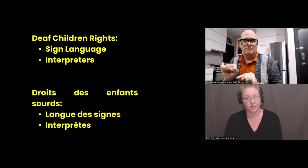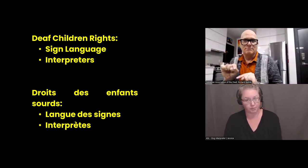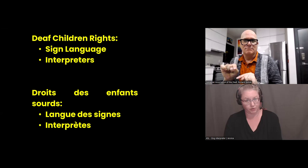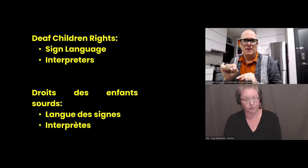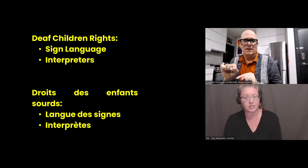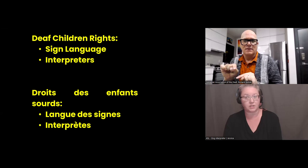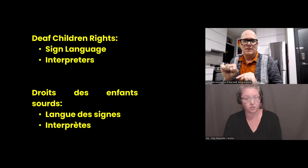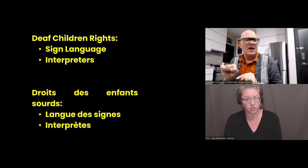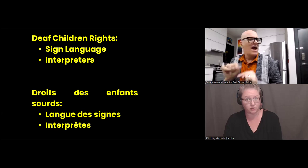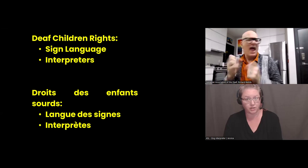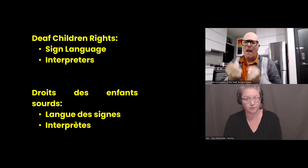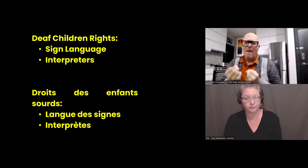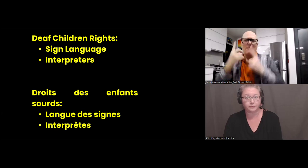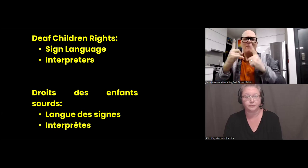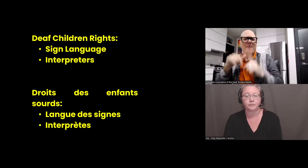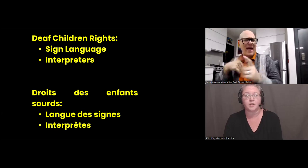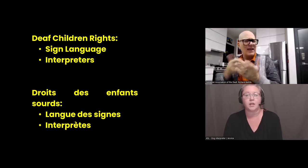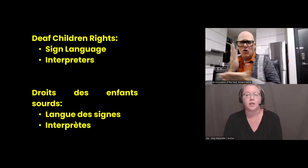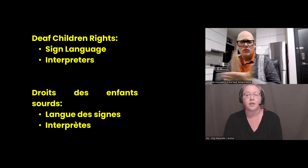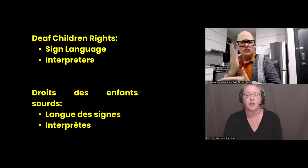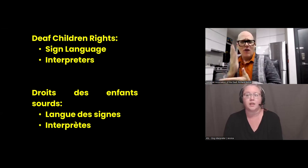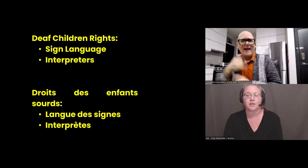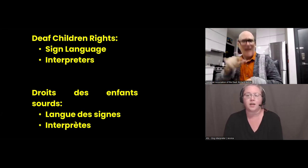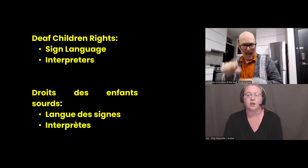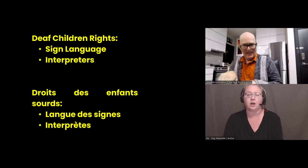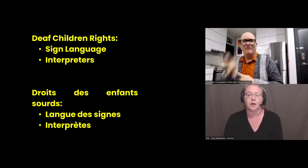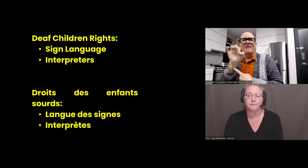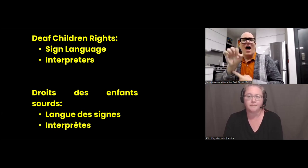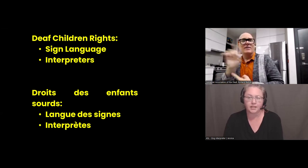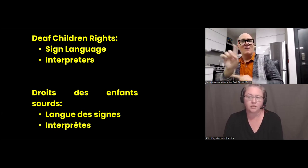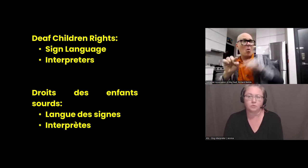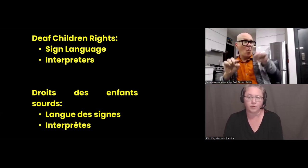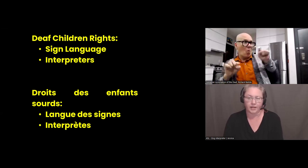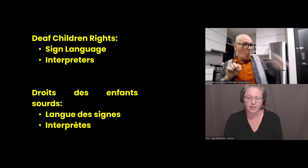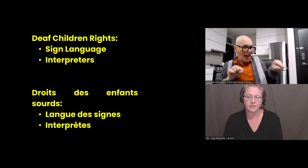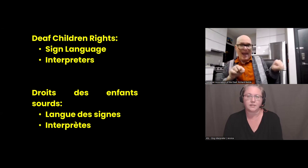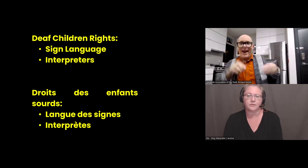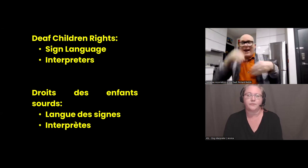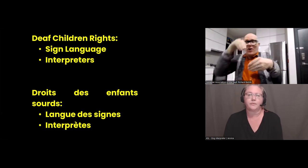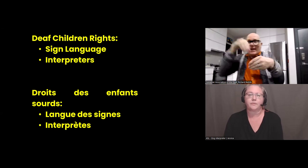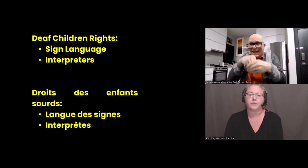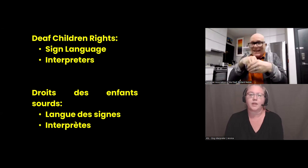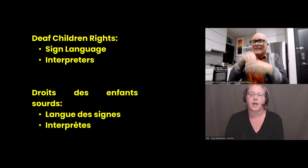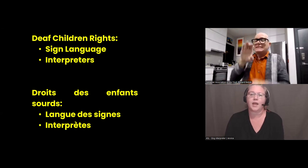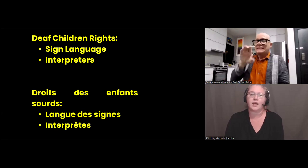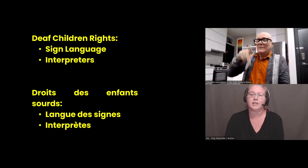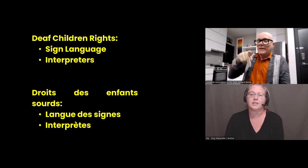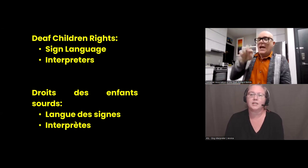about the rights of deaf children, The light. there are many rights. And